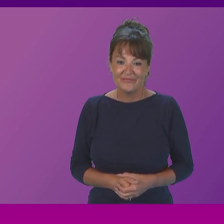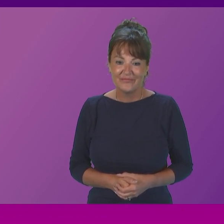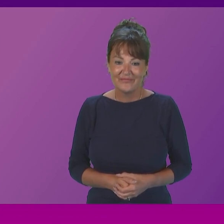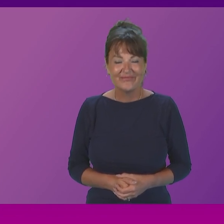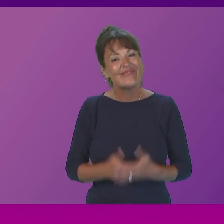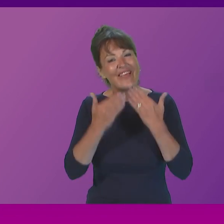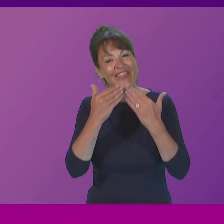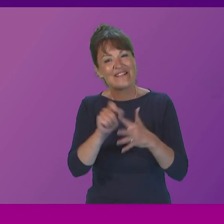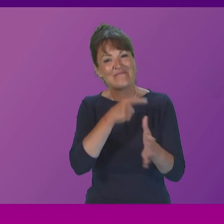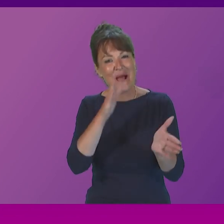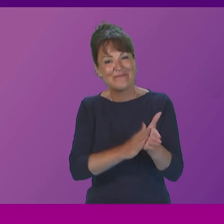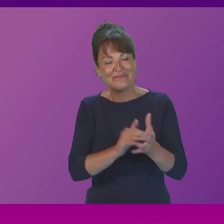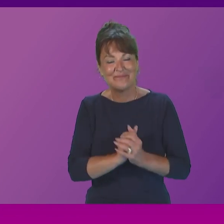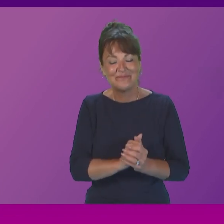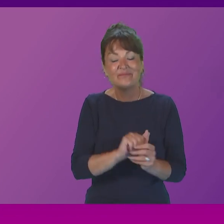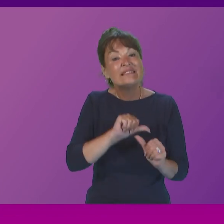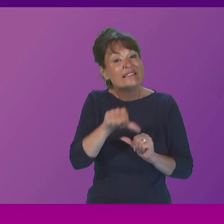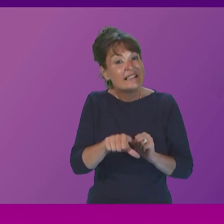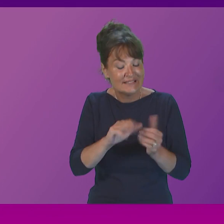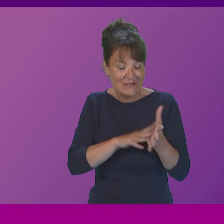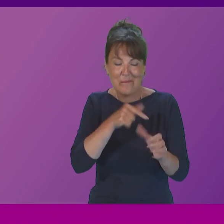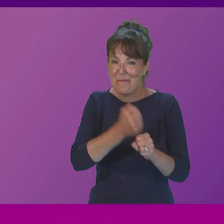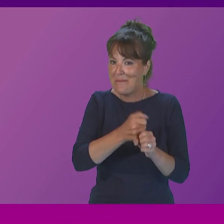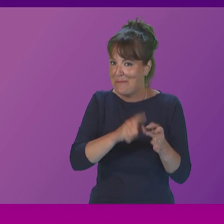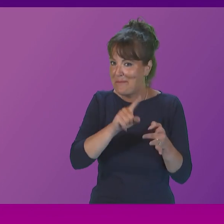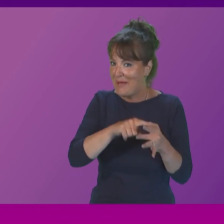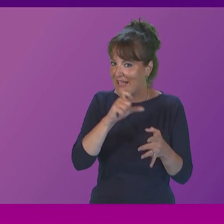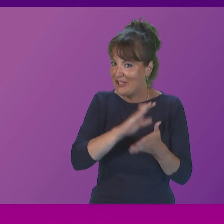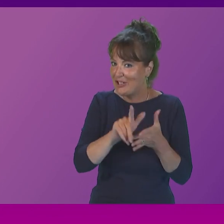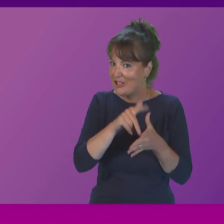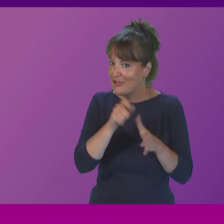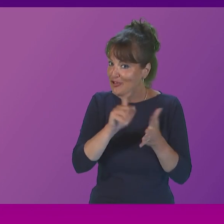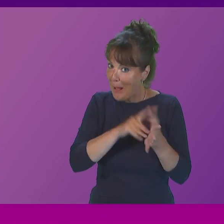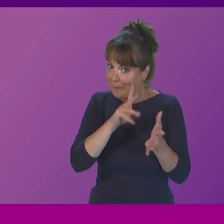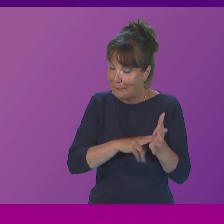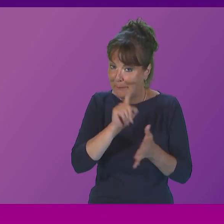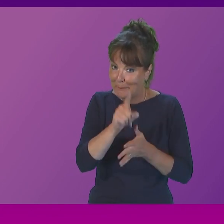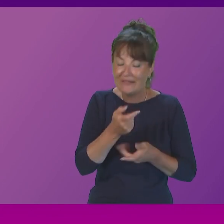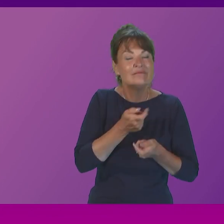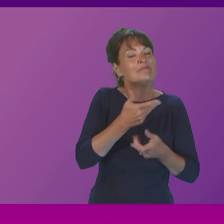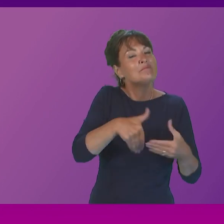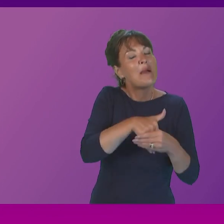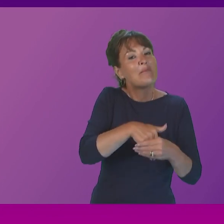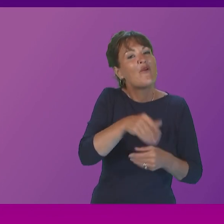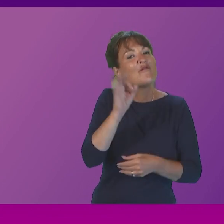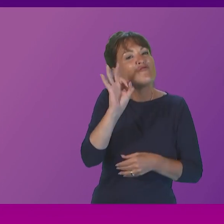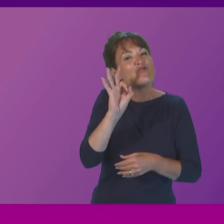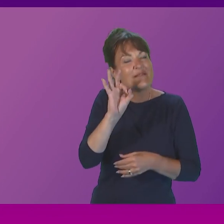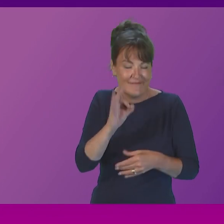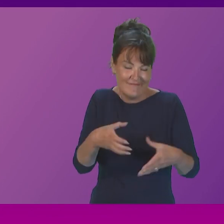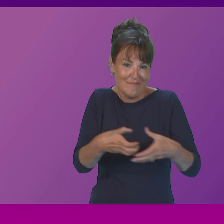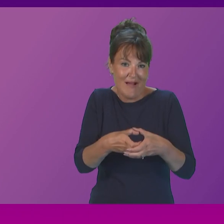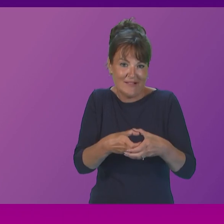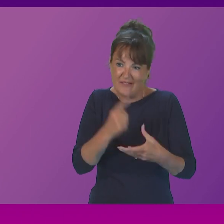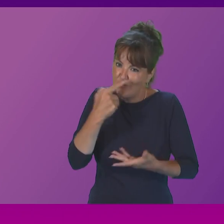Thank you, Pam. I now invite Maggie Chapman, MSP, member of the Scottish Green Party and regional member for North East Scotland, to share her journey into